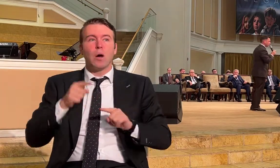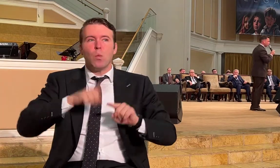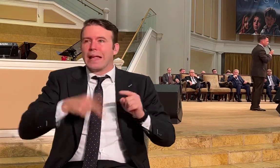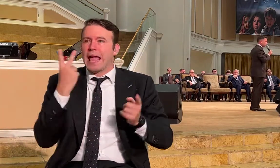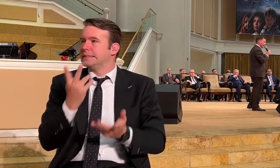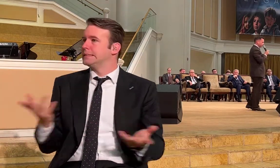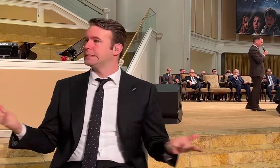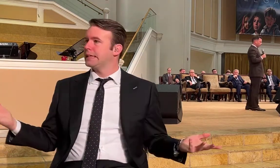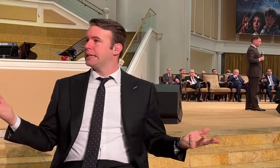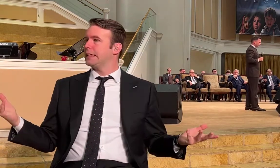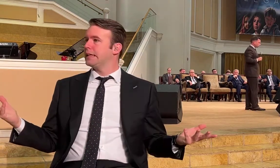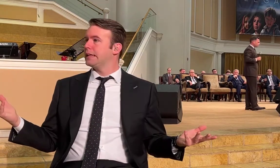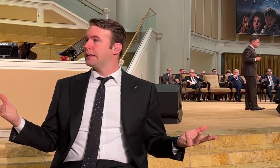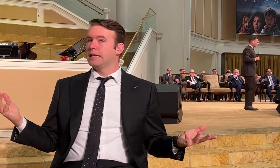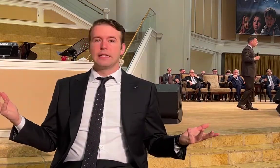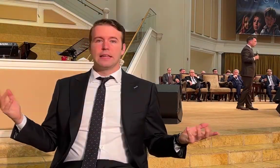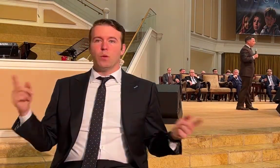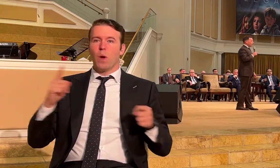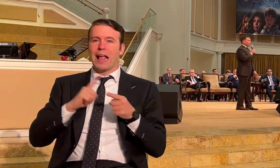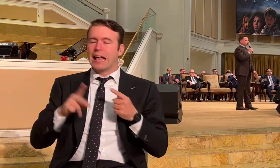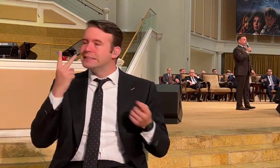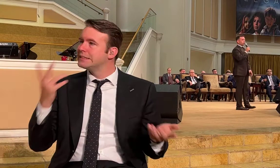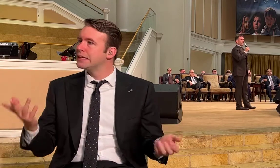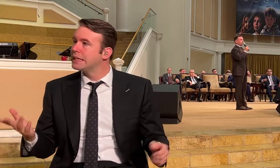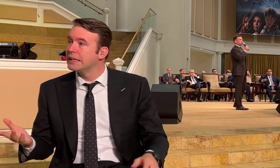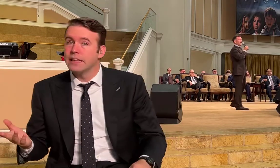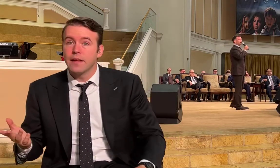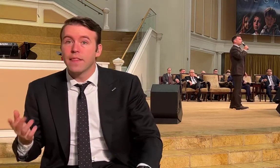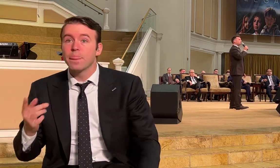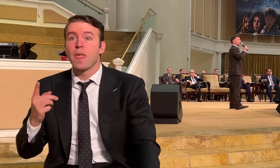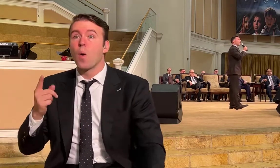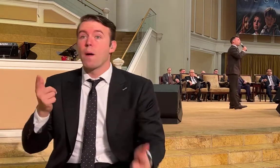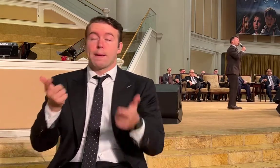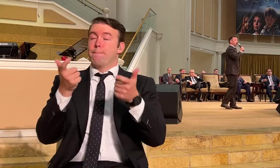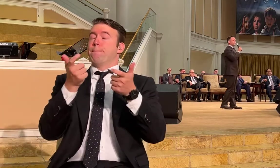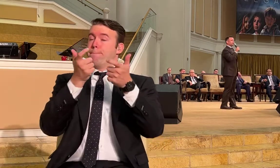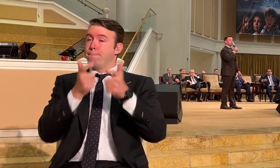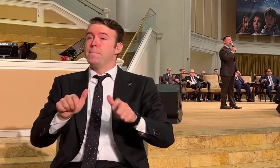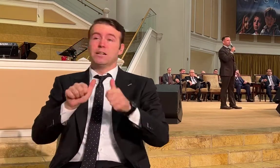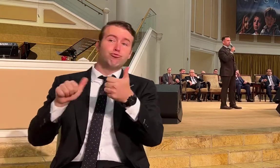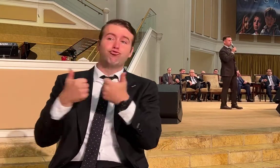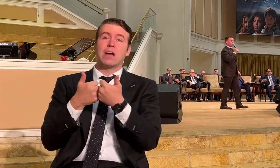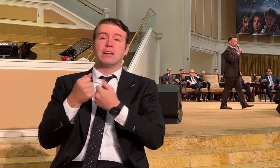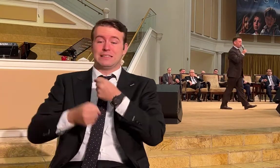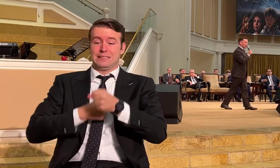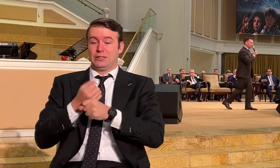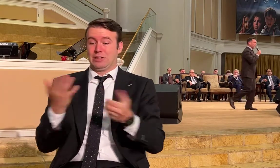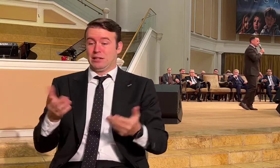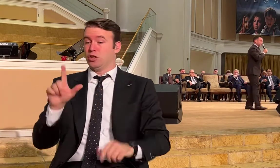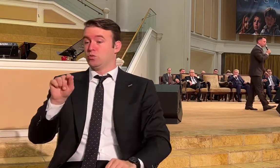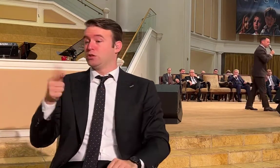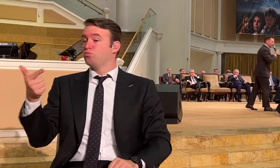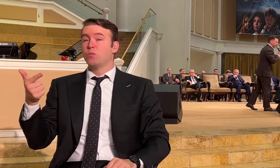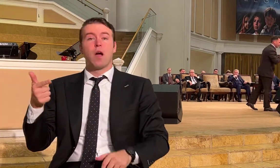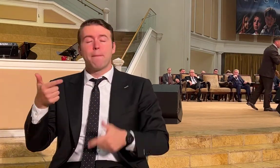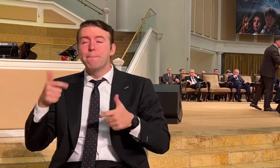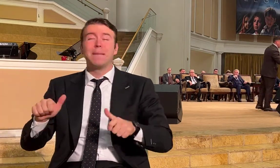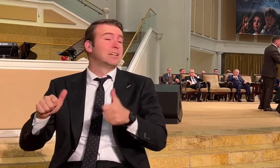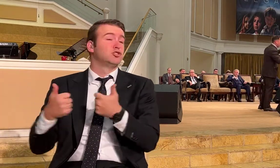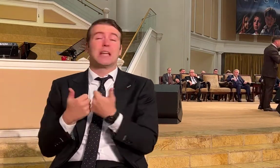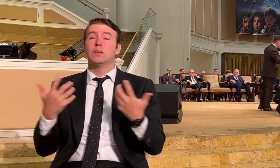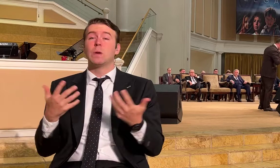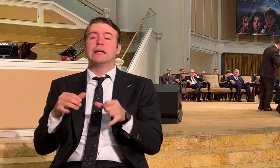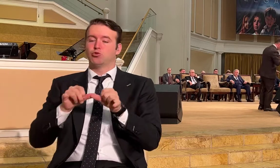seen or tangible. One of the greatest challenges in our world of 2021 is to